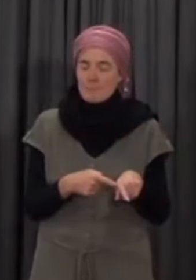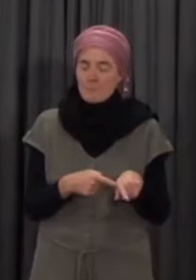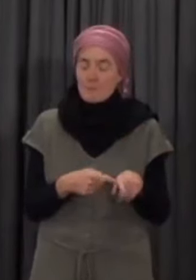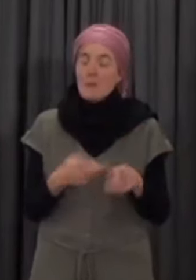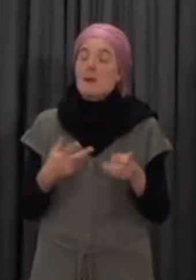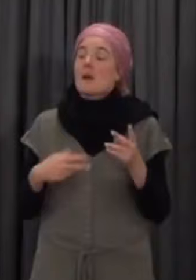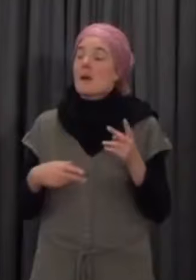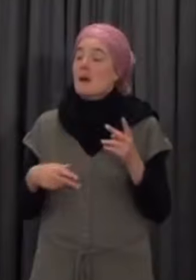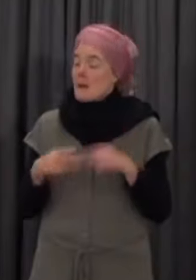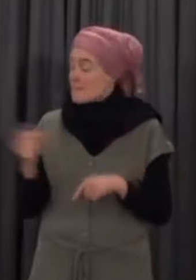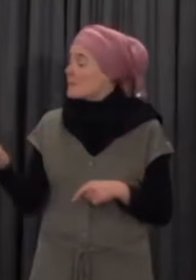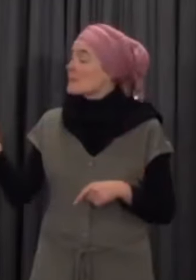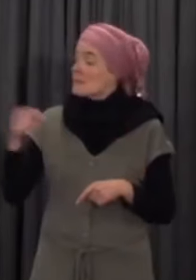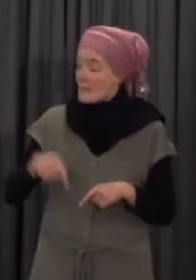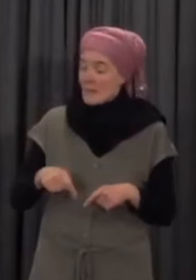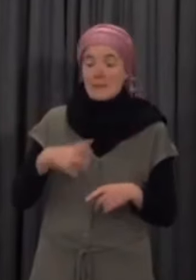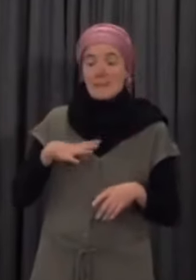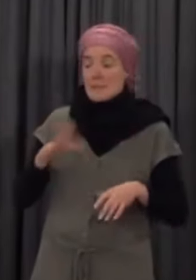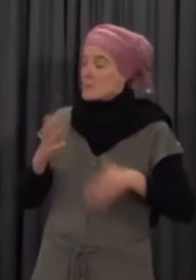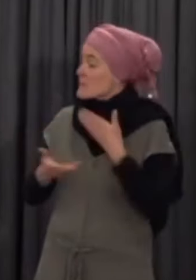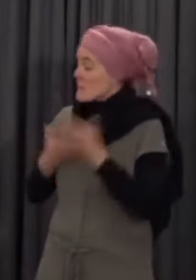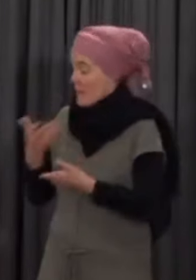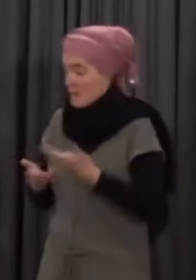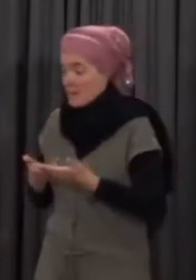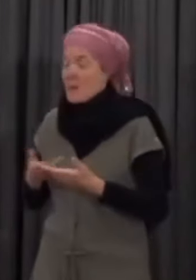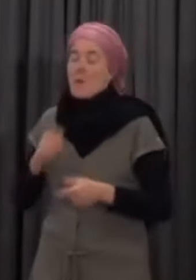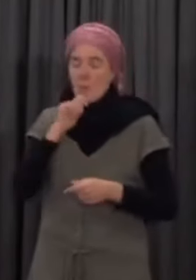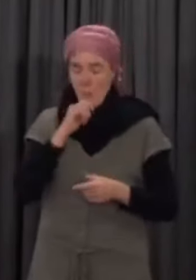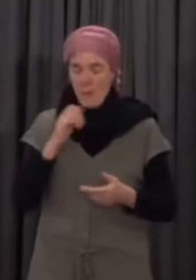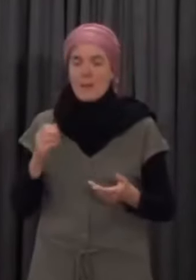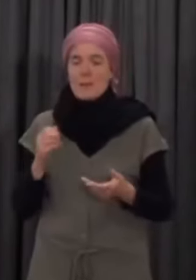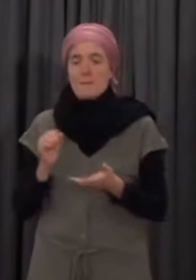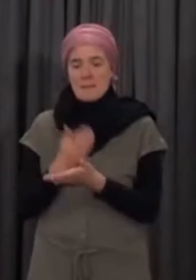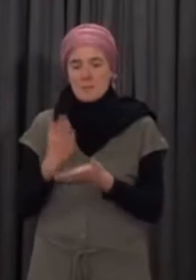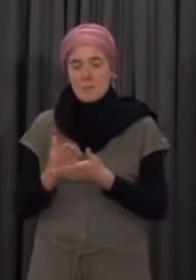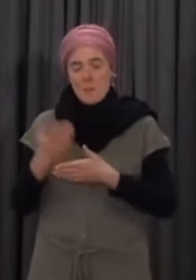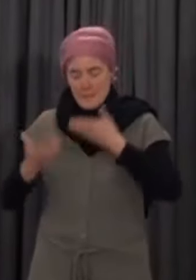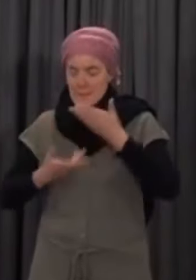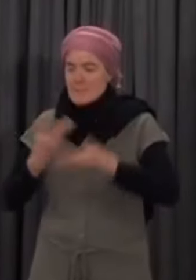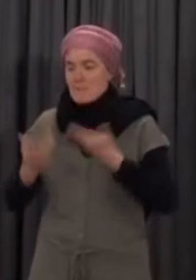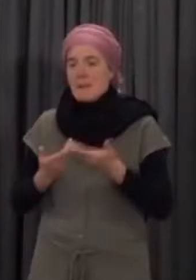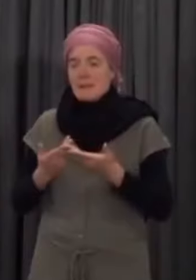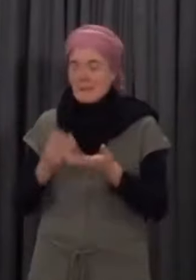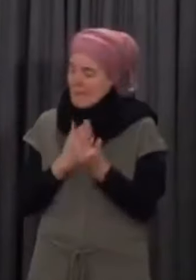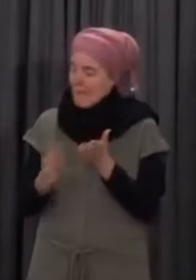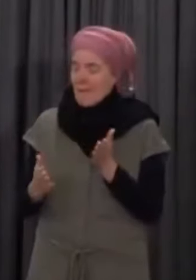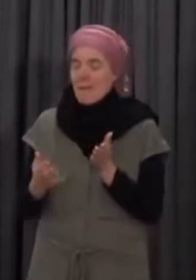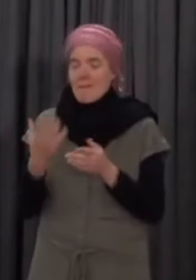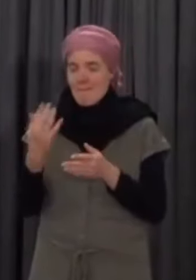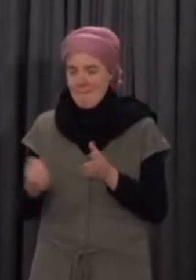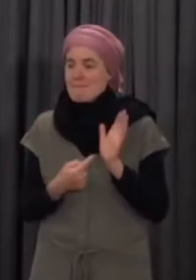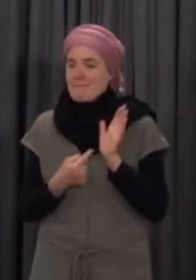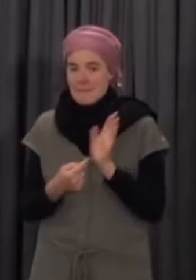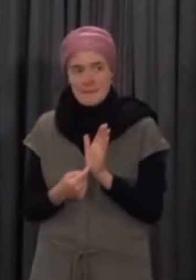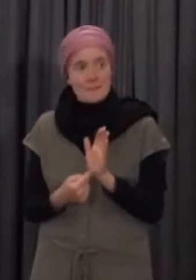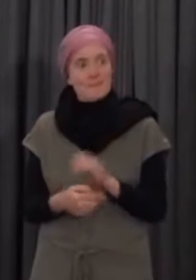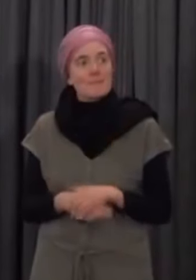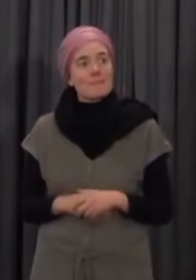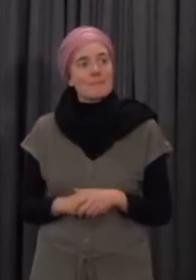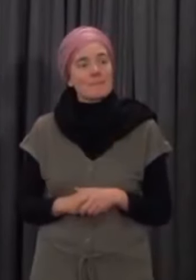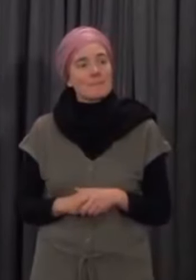to you, then we'll make sure that that explanation can be readily made available. Thank